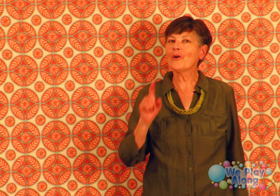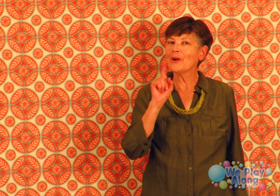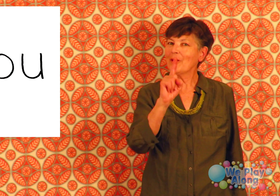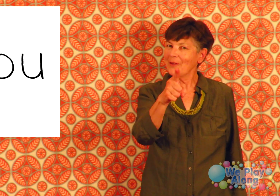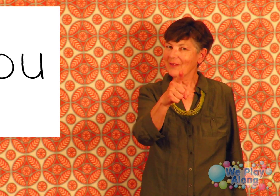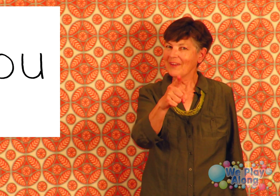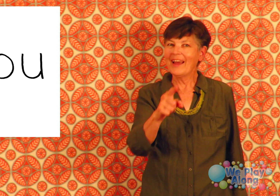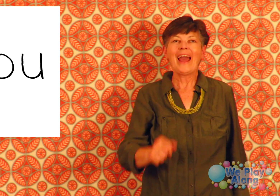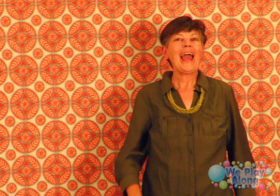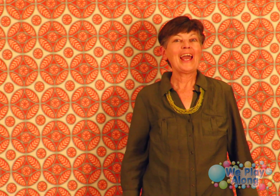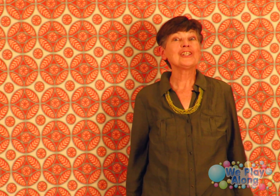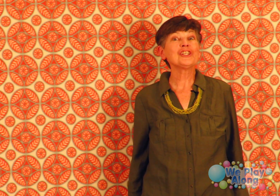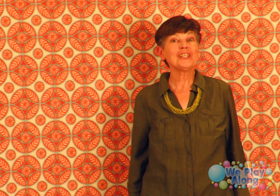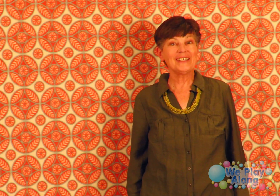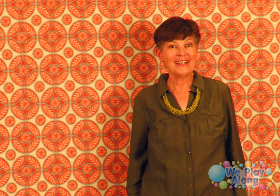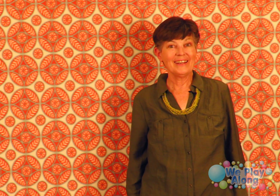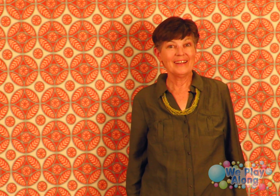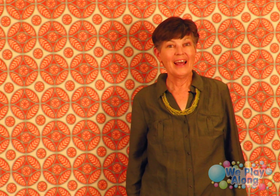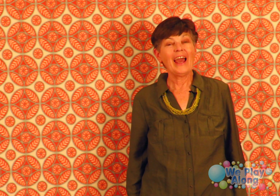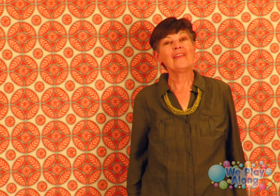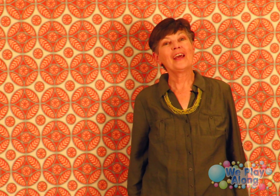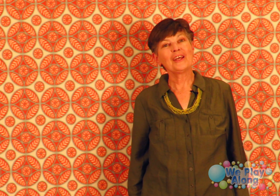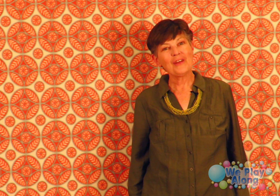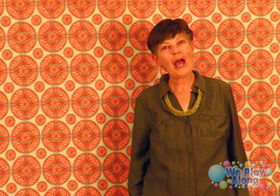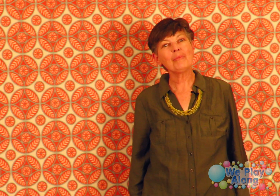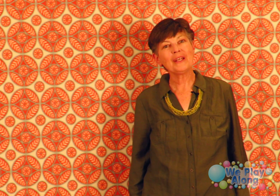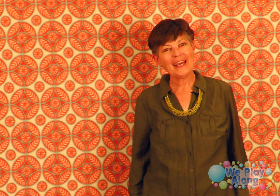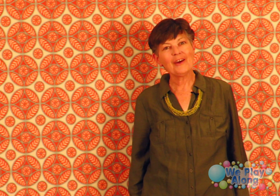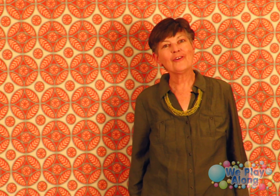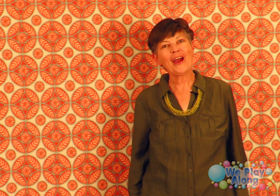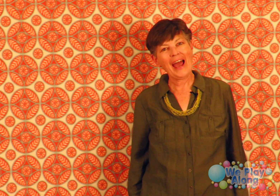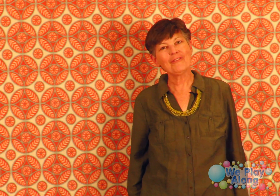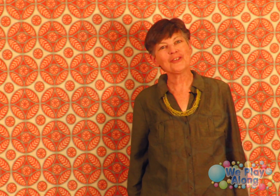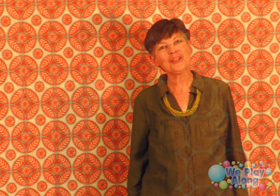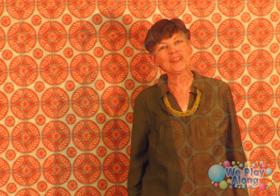for, and she did. And they lived happily ever after.